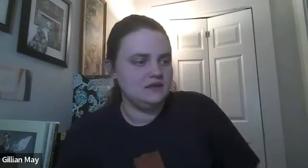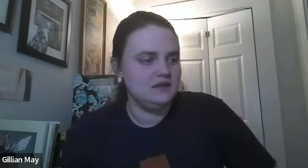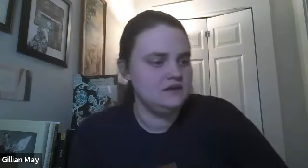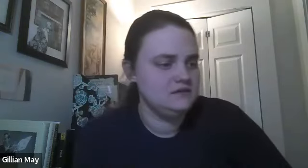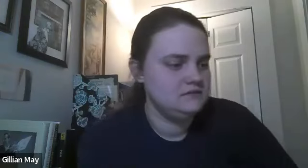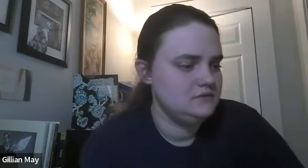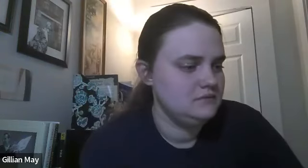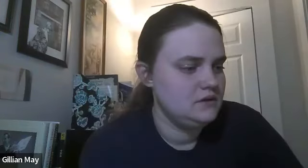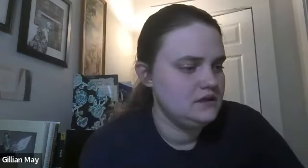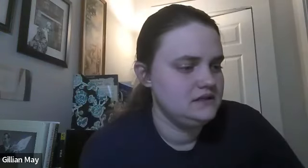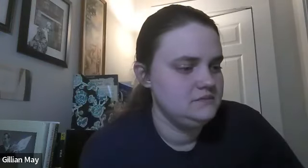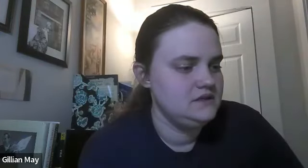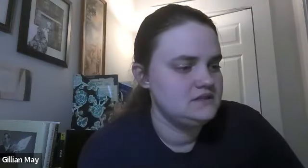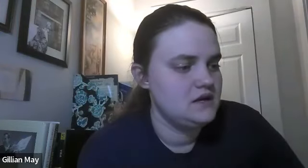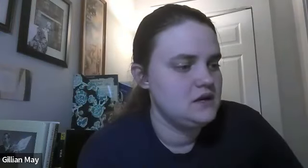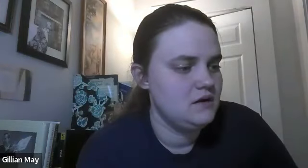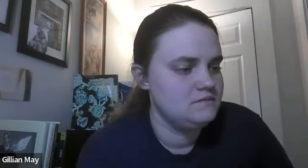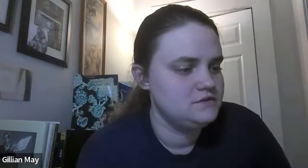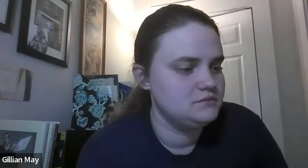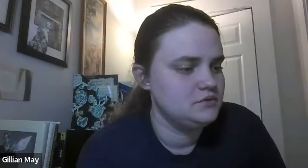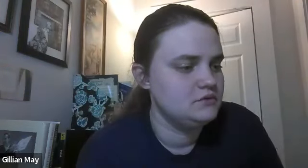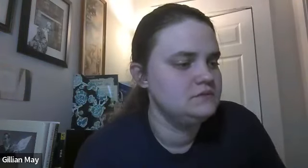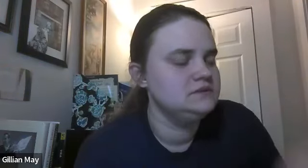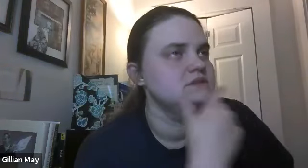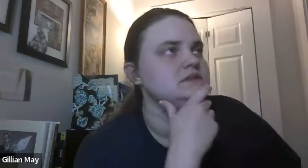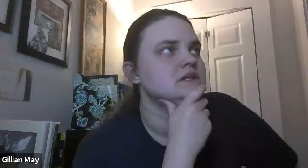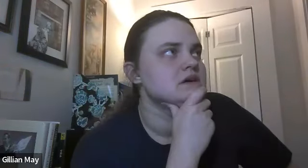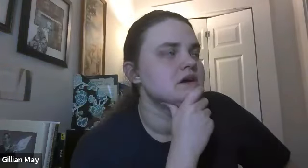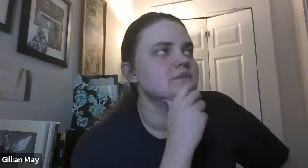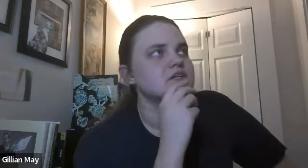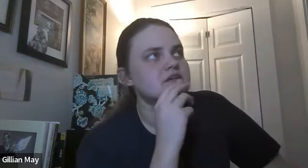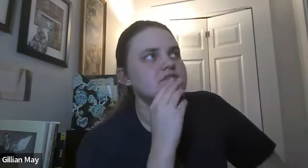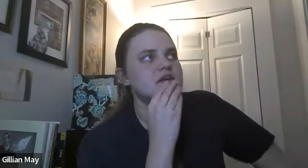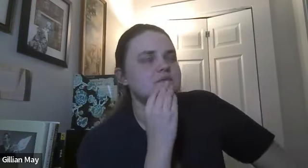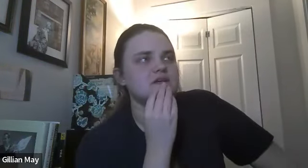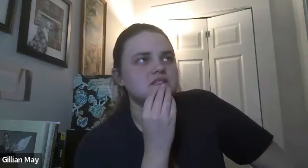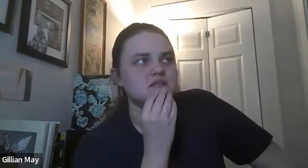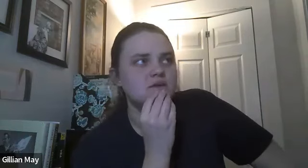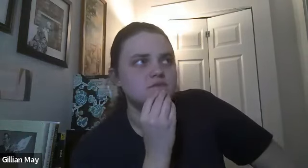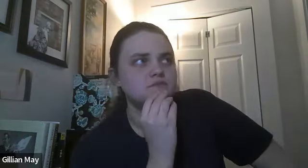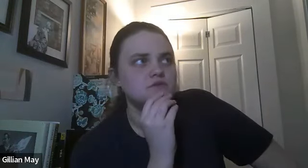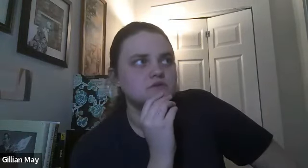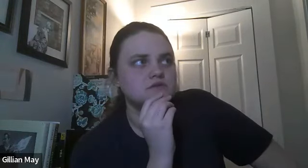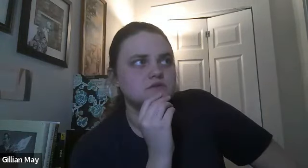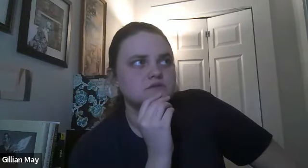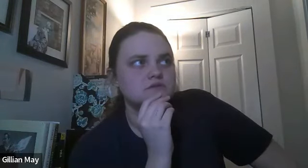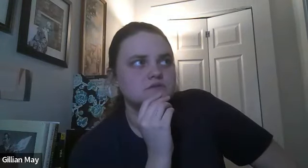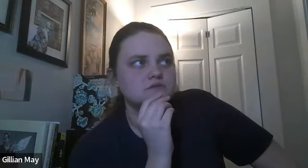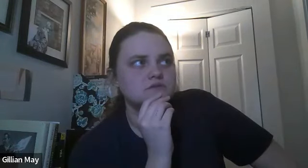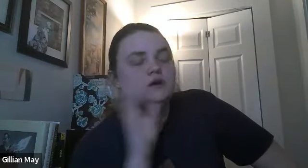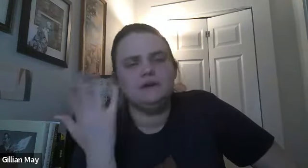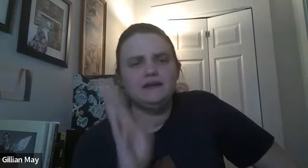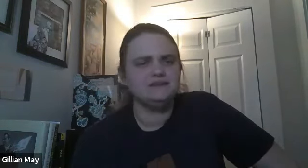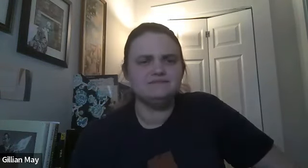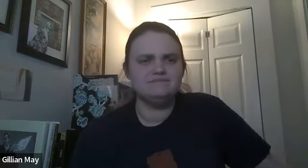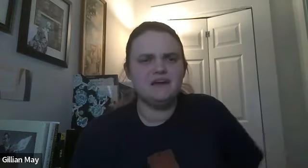Then, well, I type these uncomfortable. I'm trying to think because uncomfortable. Oh, wait, yes. I